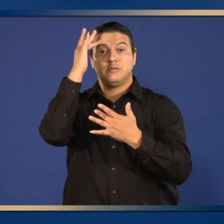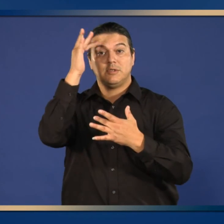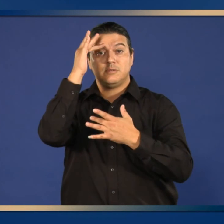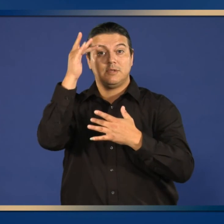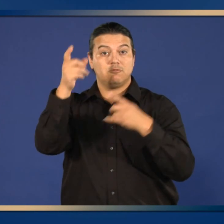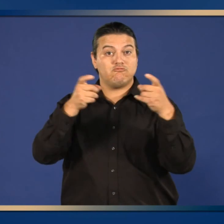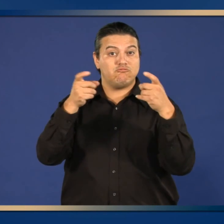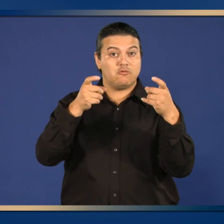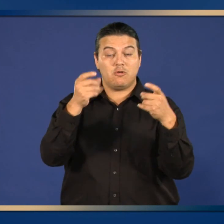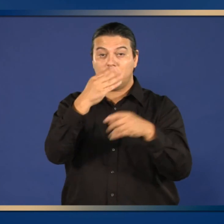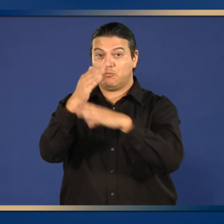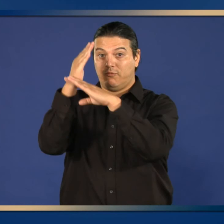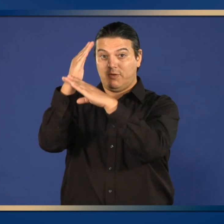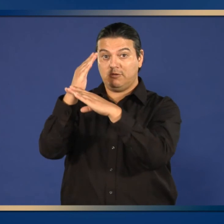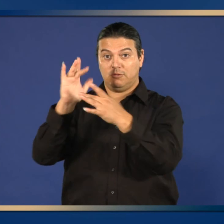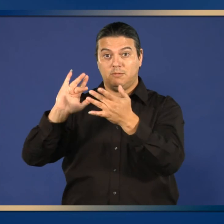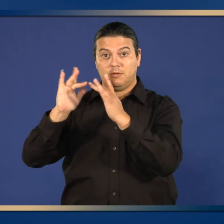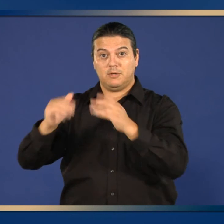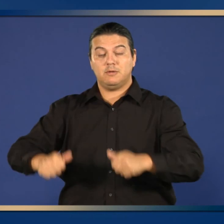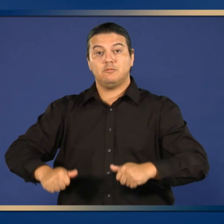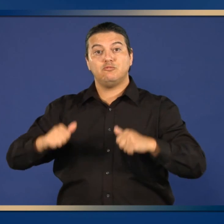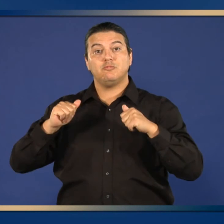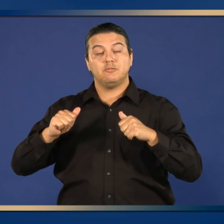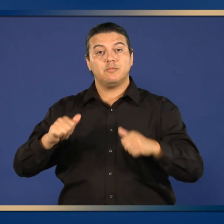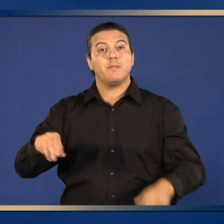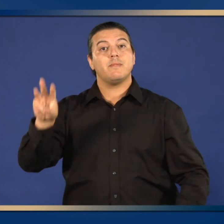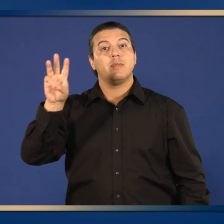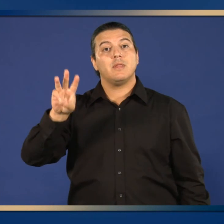Centers for Disease Control and Prevention website,